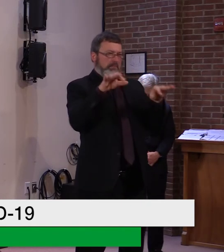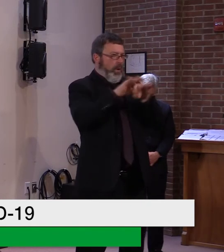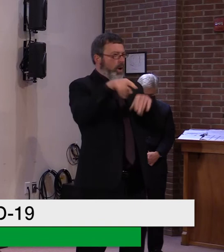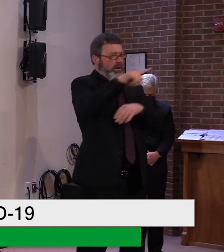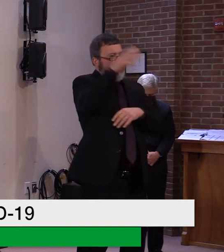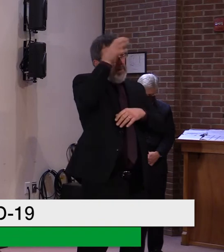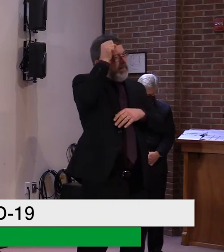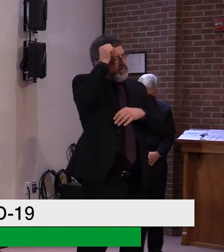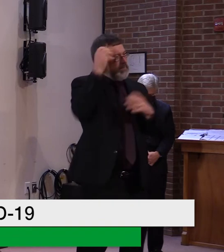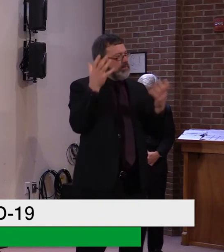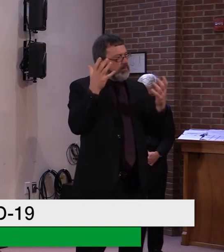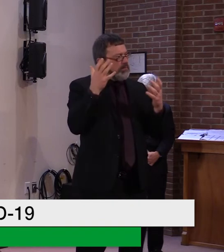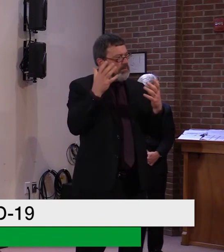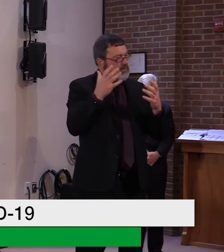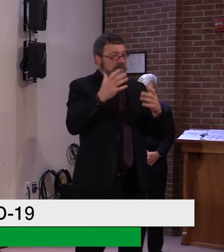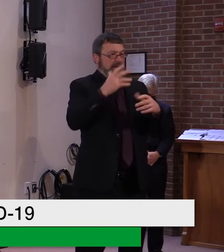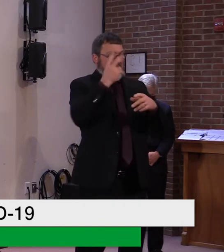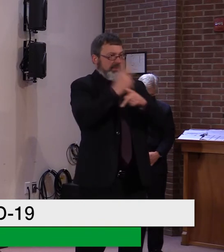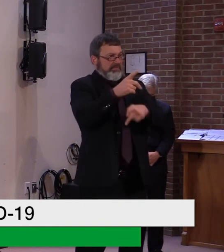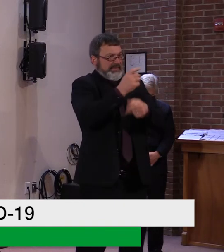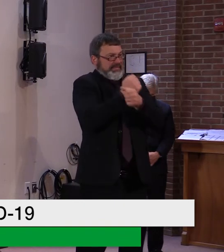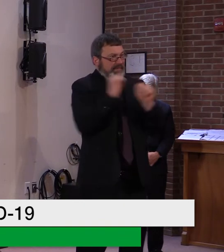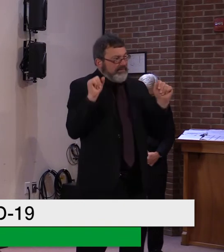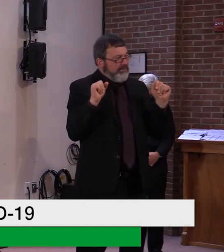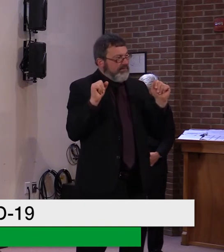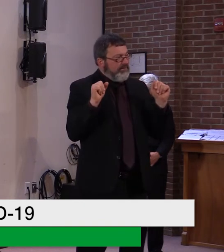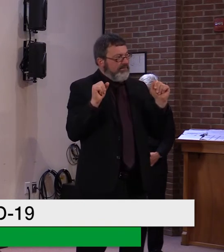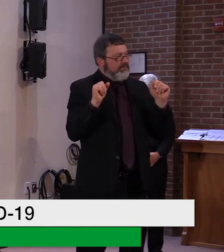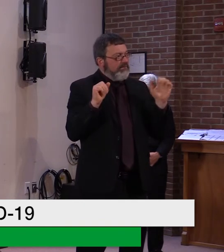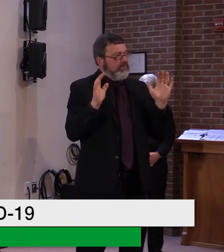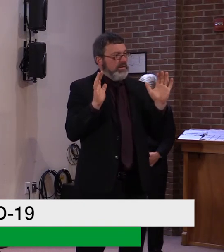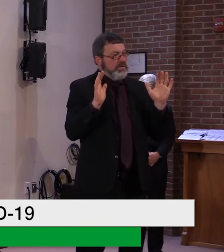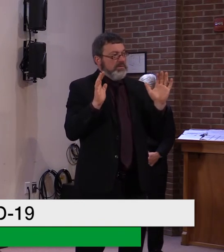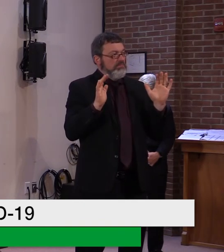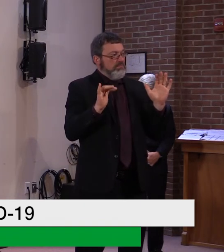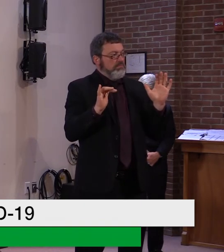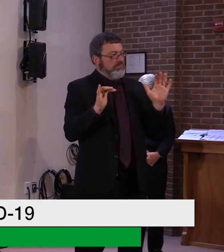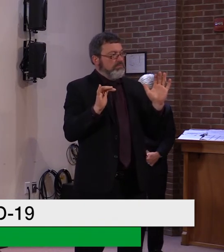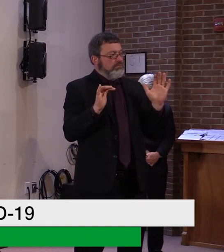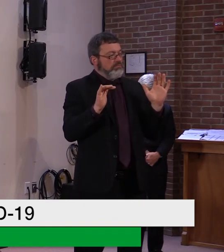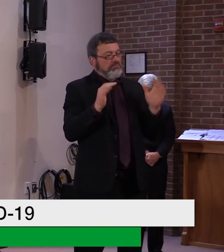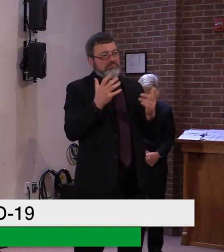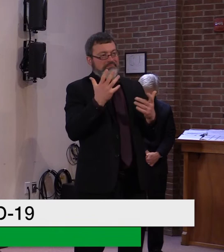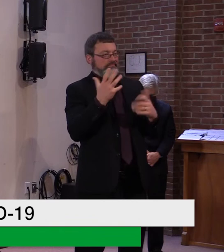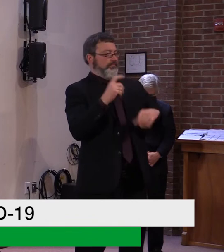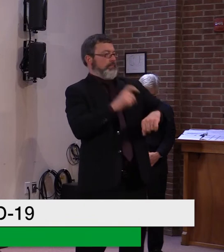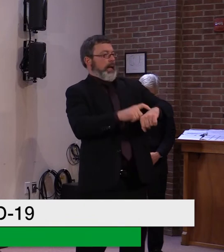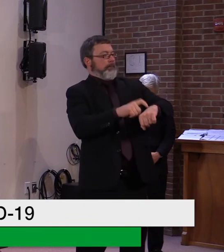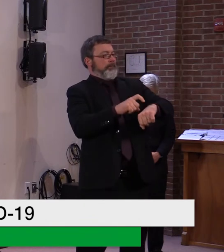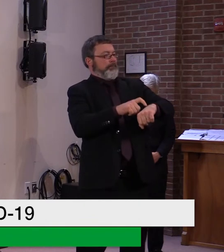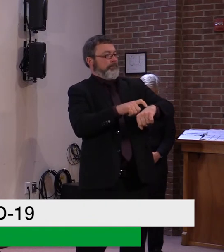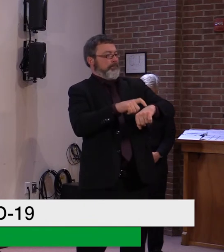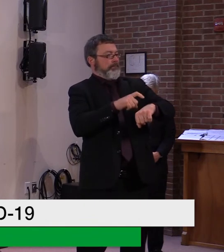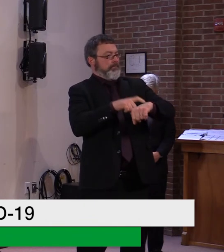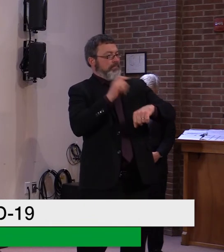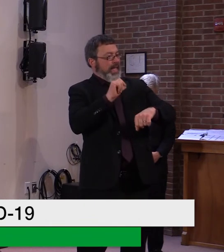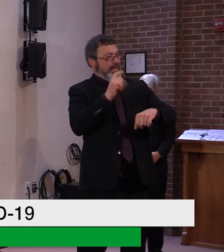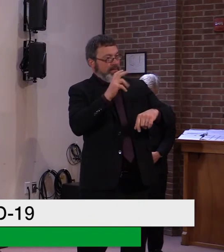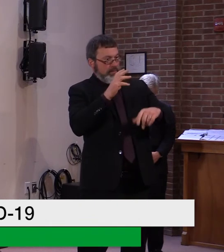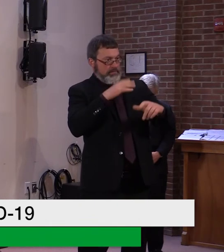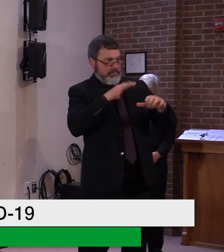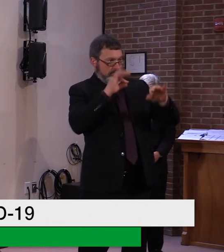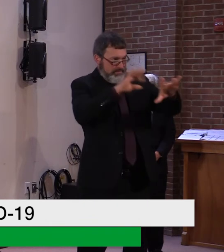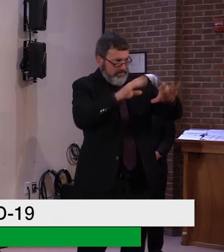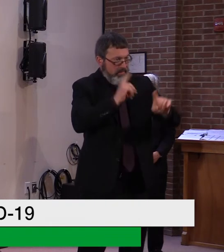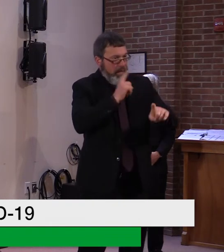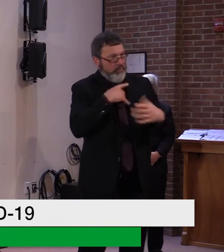safe so that's basically what happened i mean it was just a a time factor it wasn't as though we had a month to think about this uh we